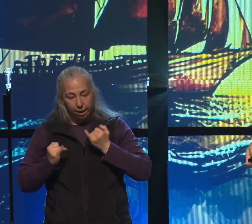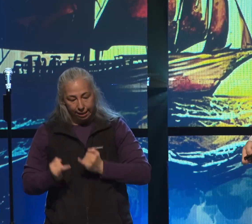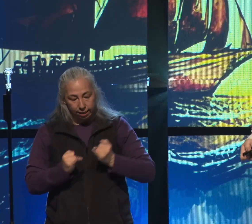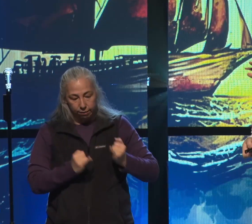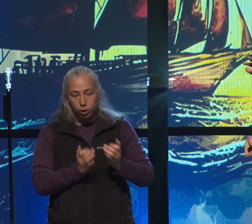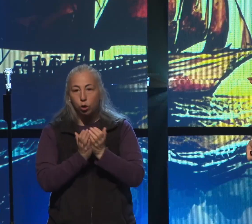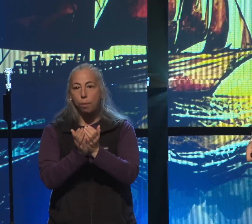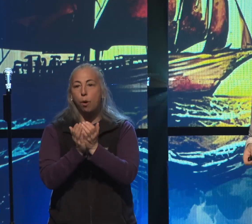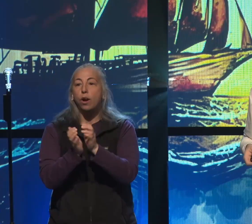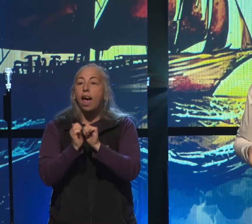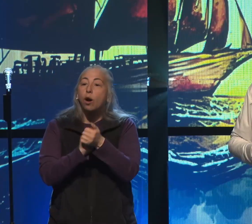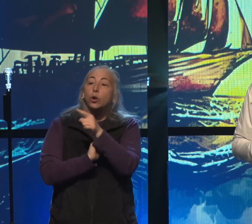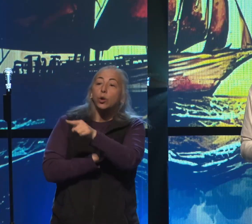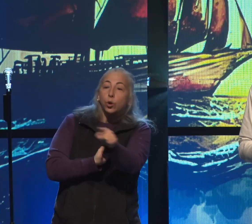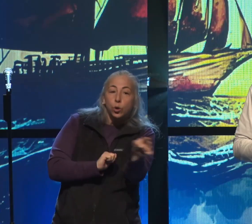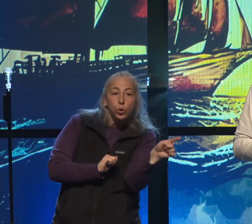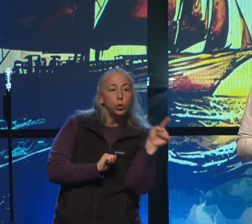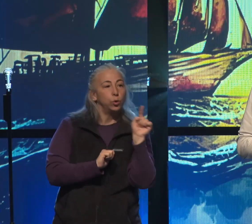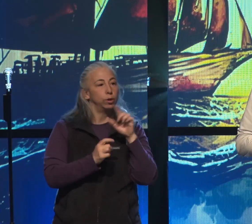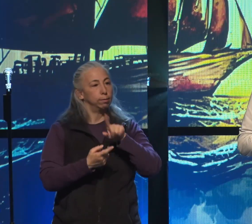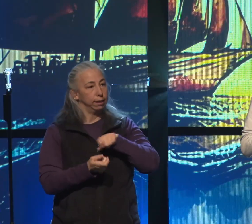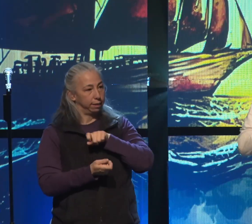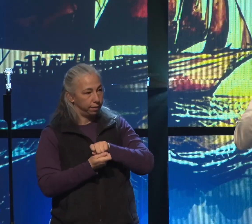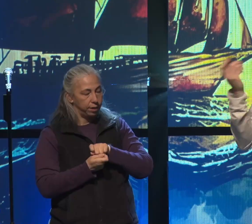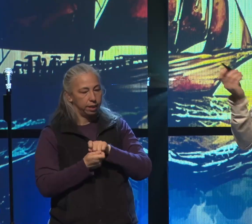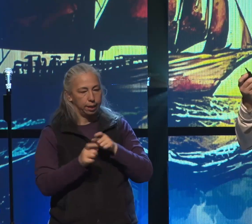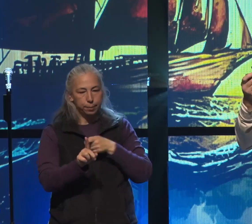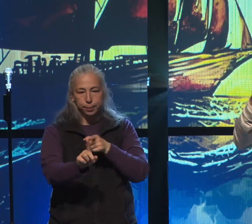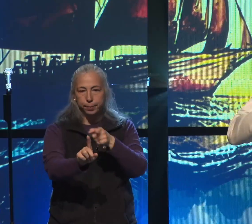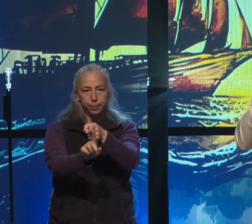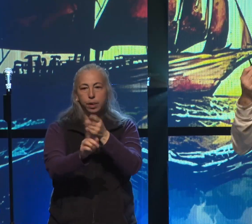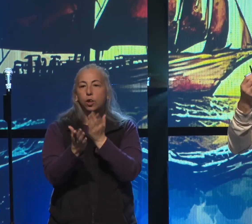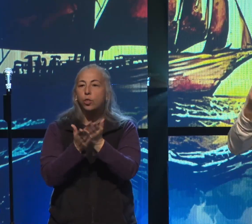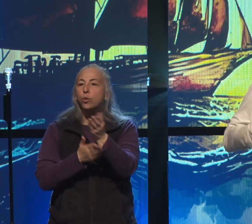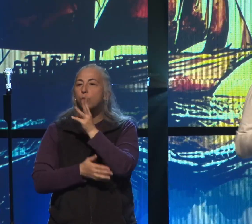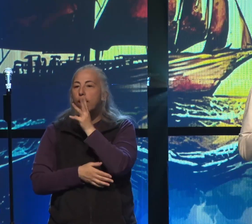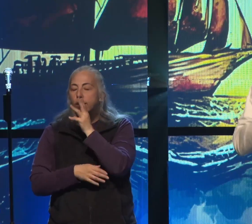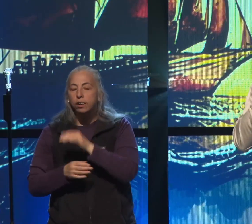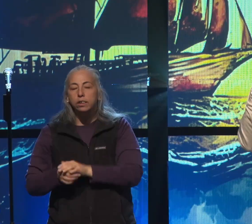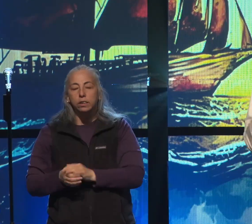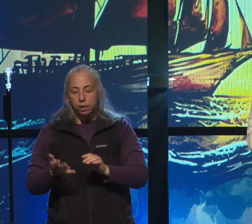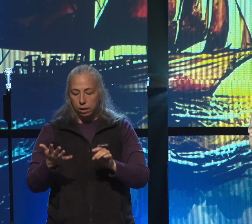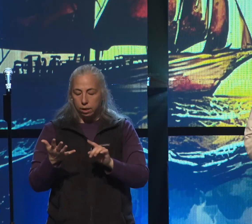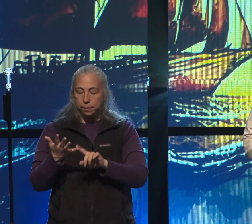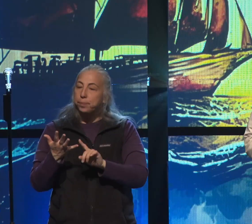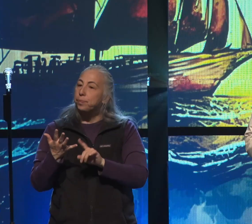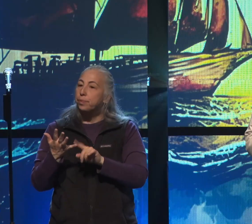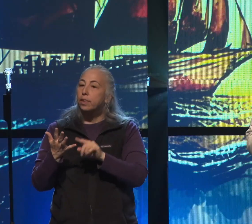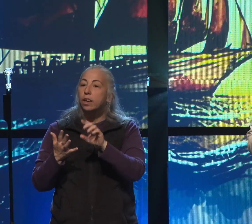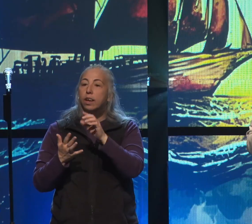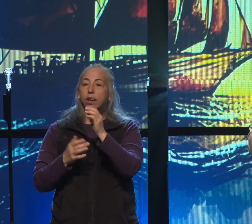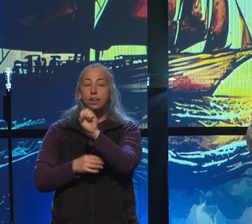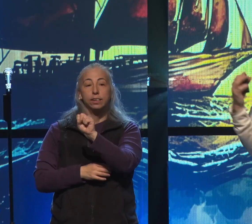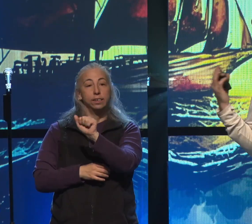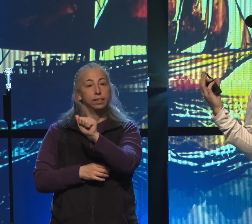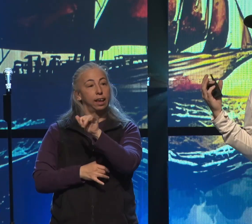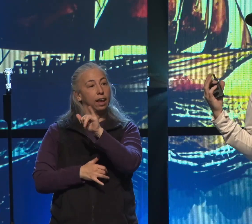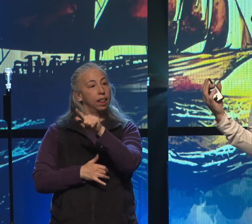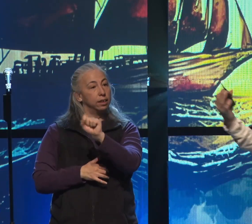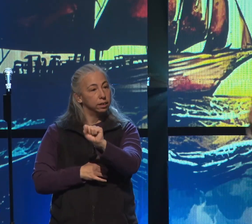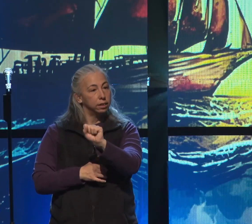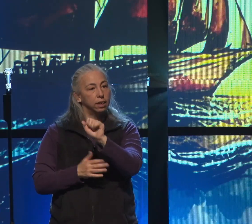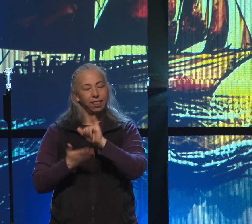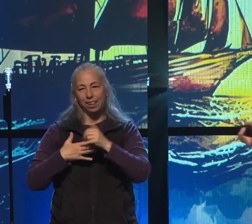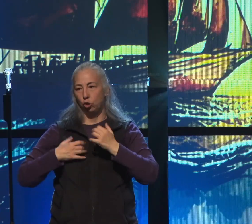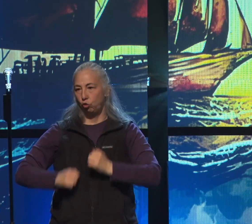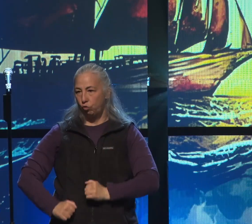way you're navigating the waters, right? And then the sails, right? The sails will represent things like our strengths that we have. You'll hear me at